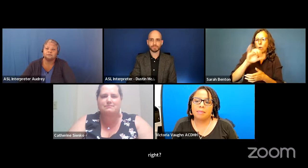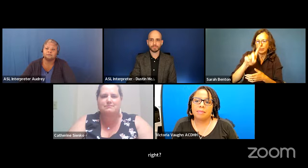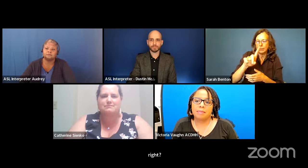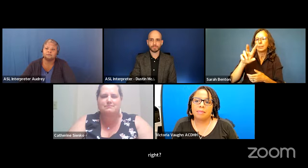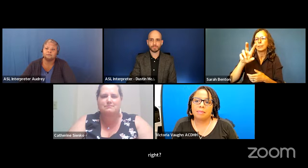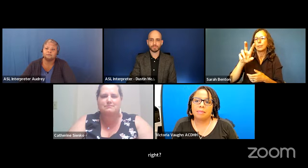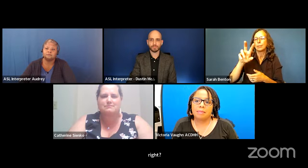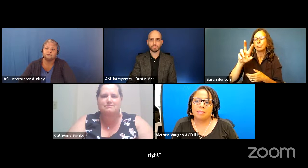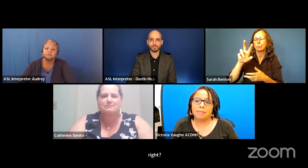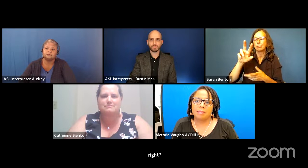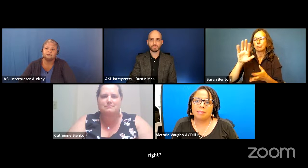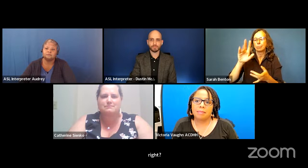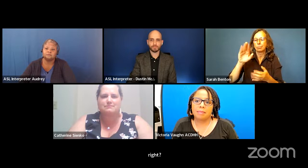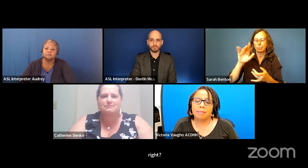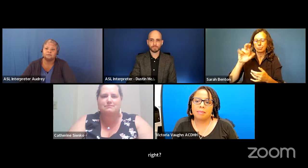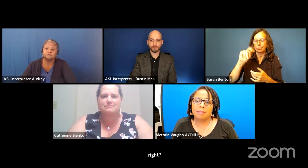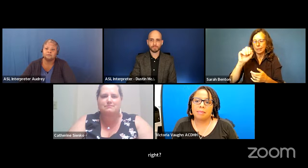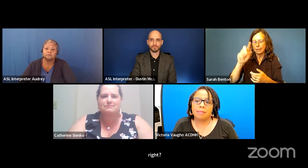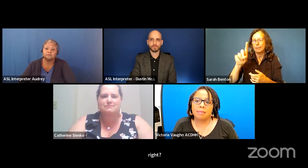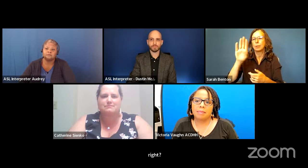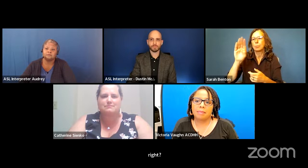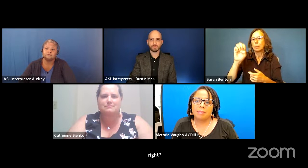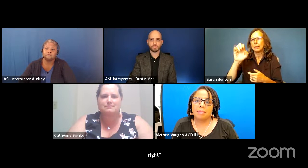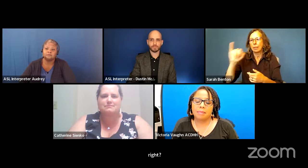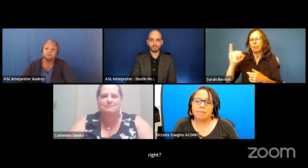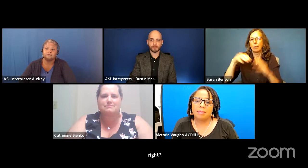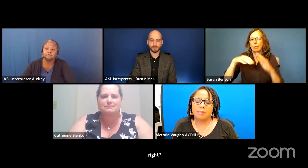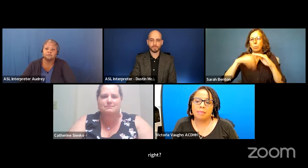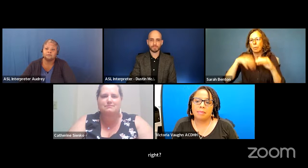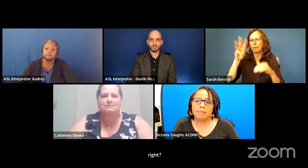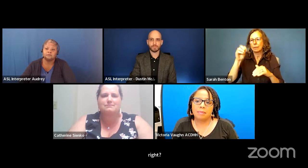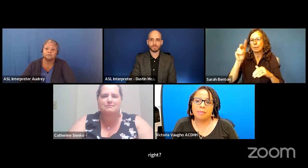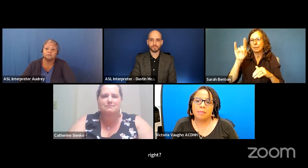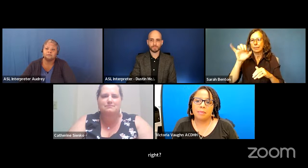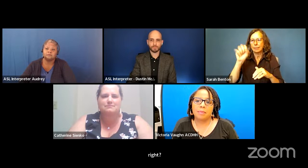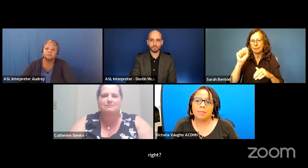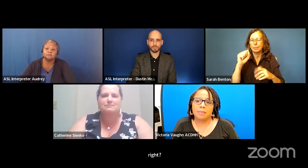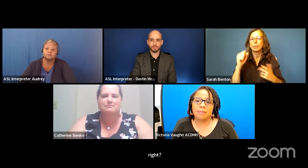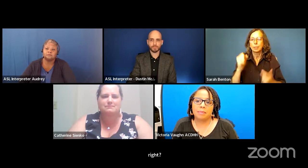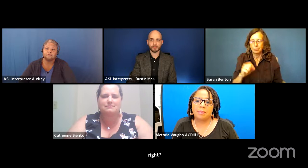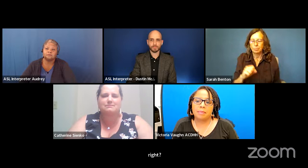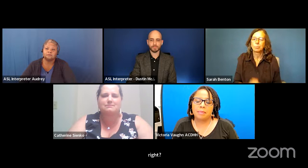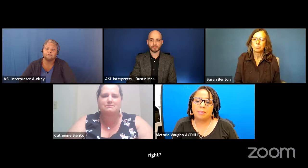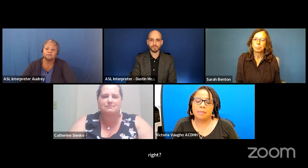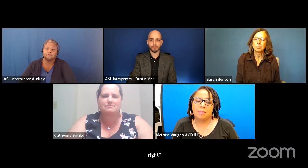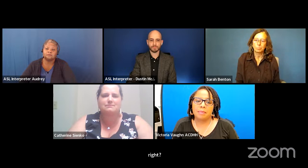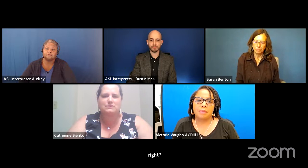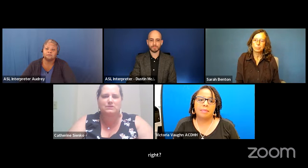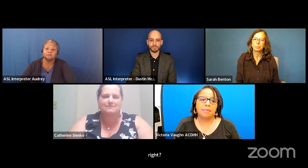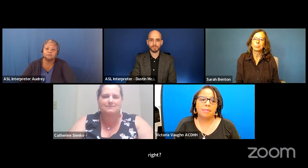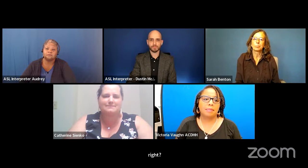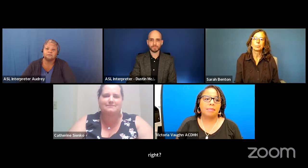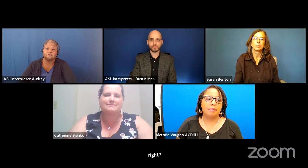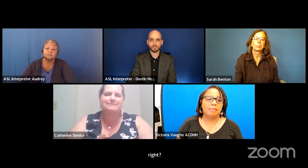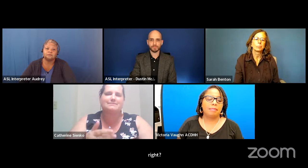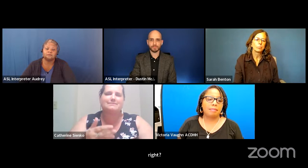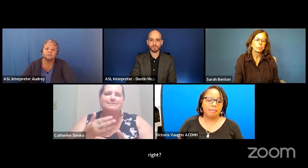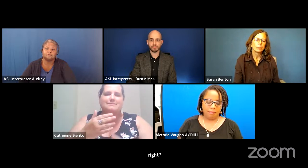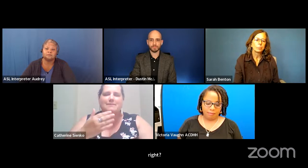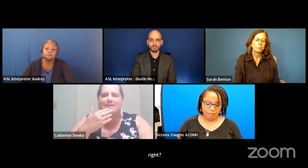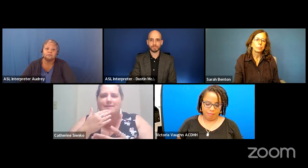ethical training approved by RID, NAD, or BEI within 60 days. So